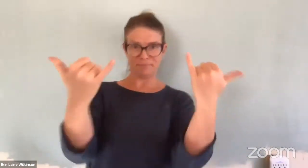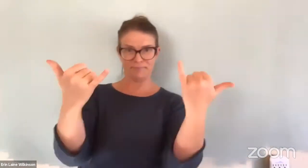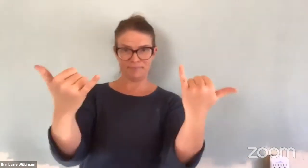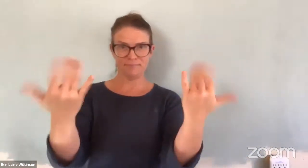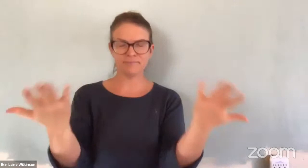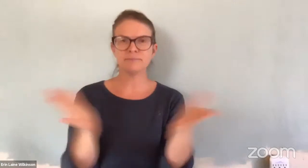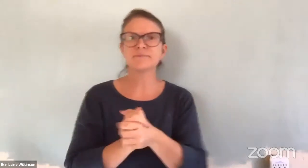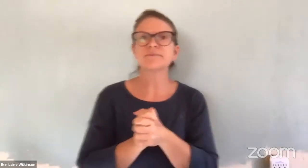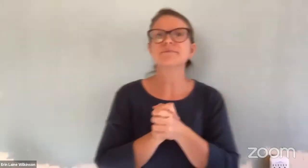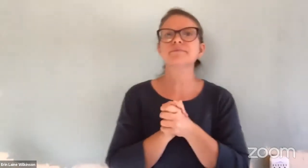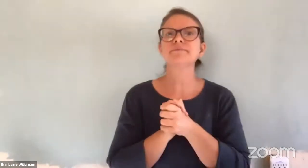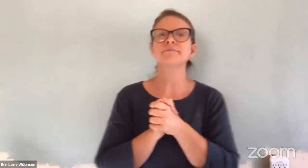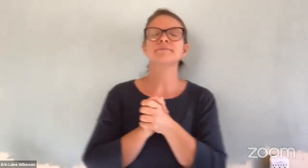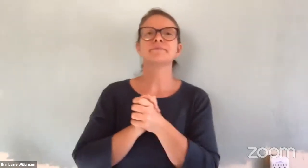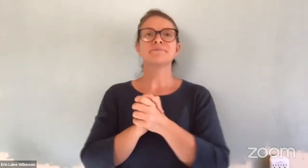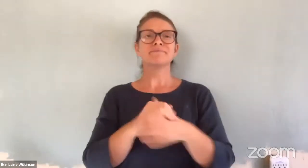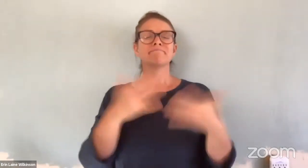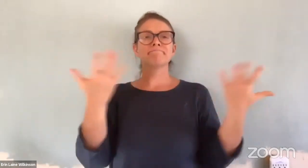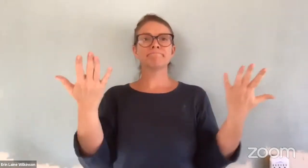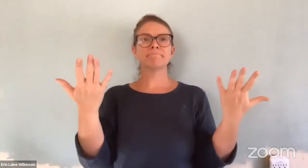they're even referred to that way.